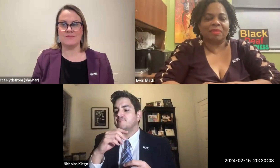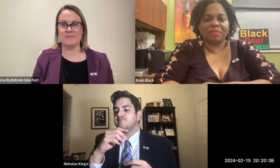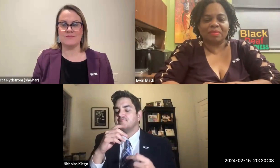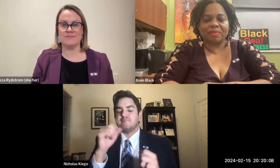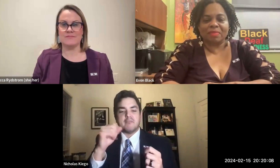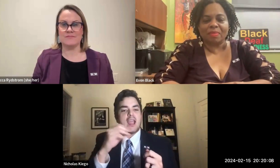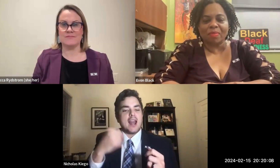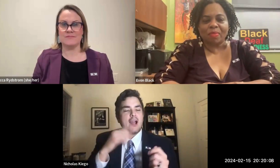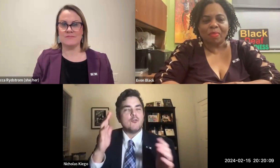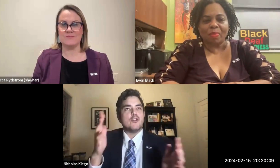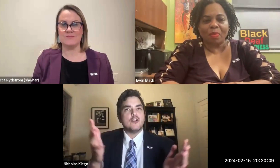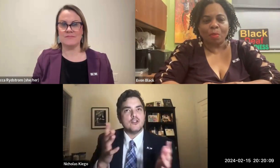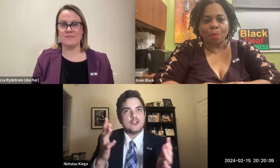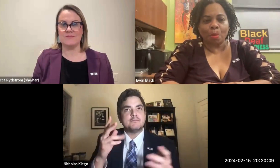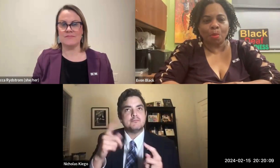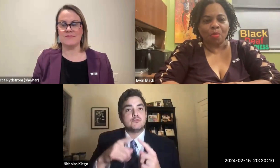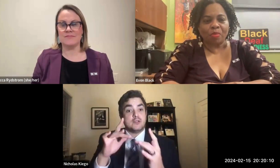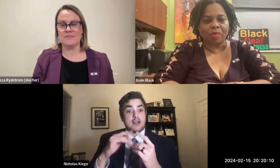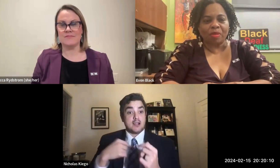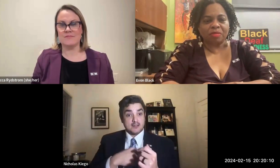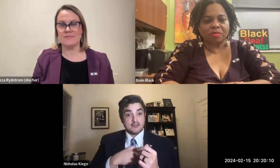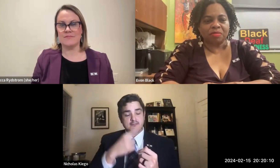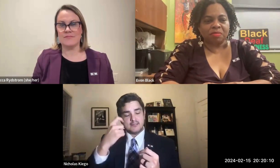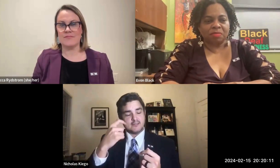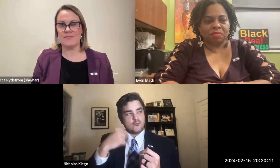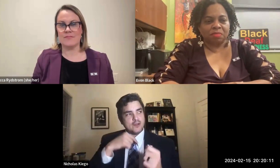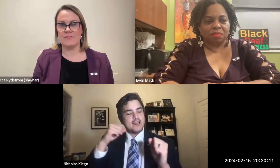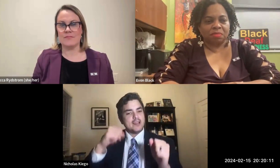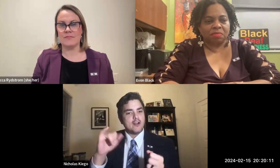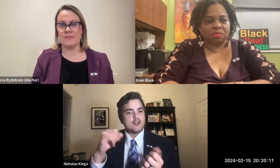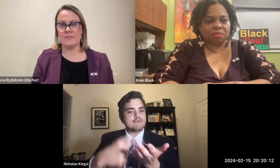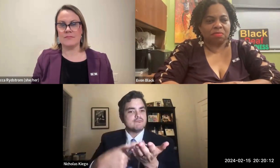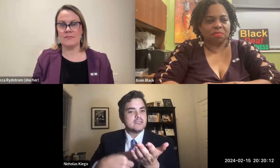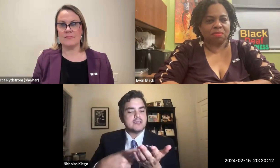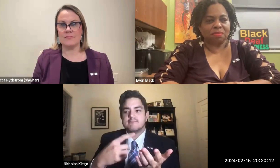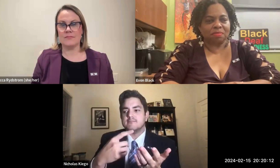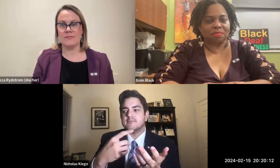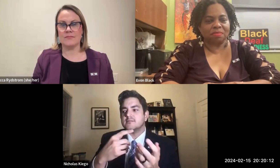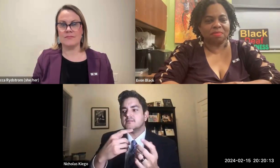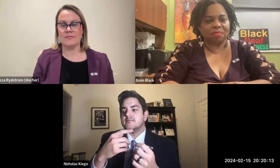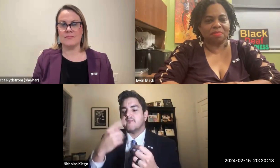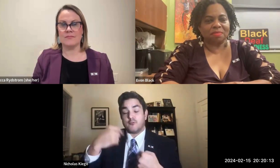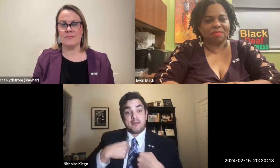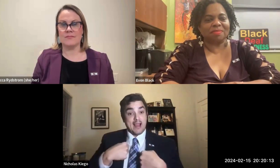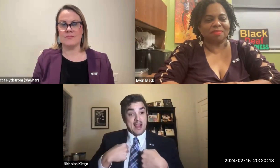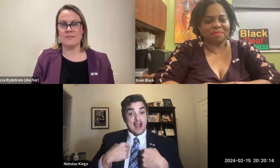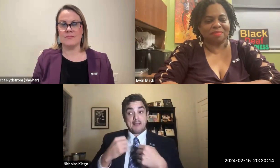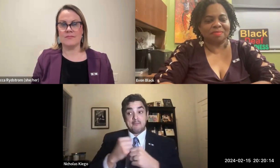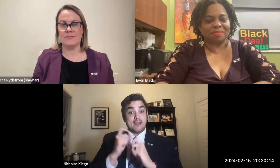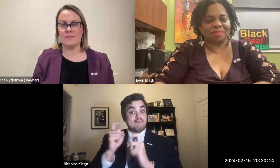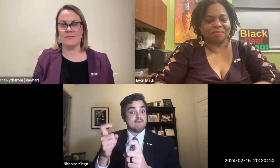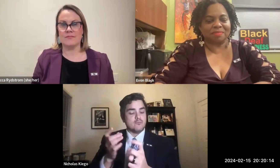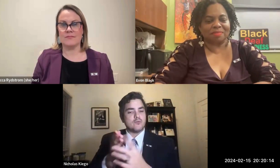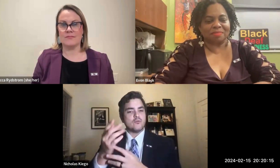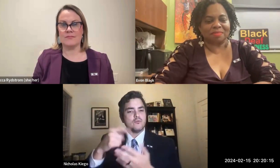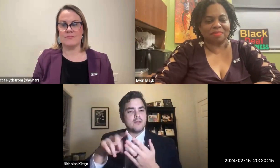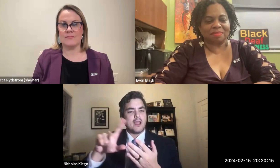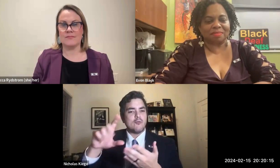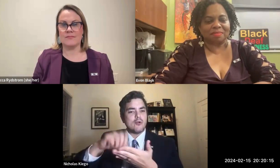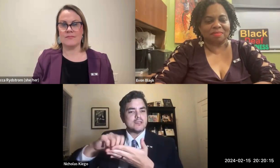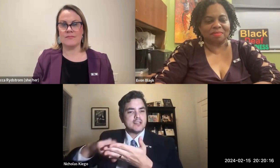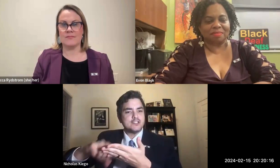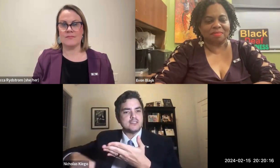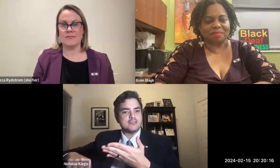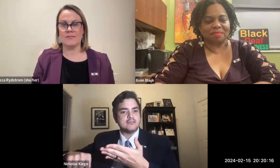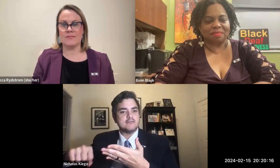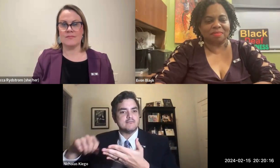are appreciated. And I would definitely encourage you to reach out to us because we can engage in a discussion with you